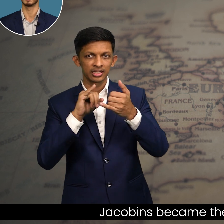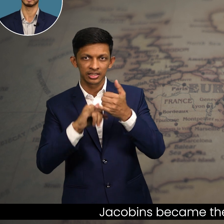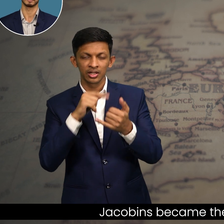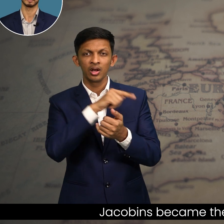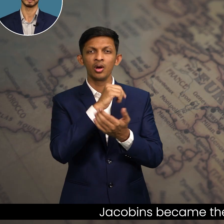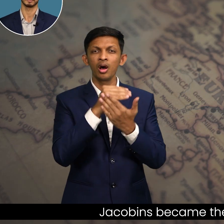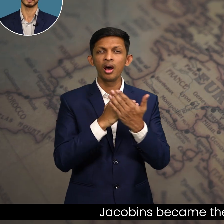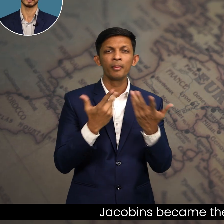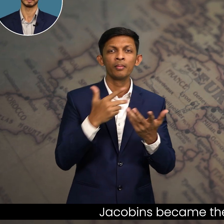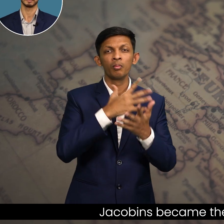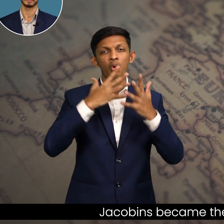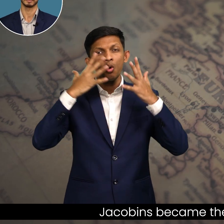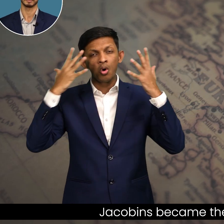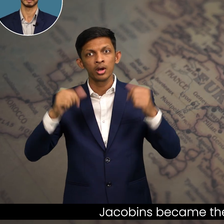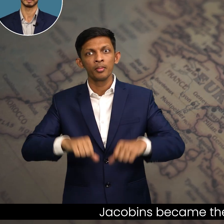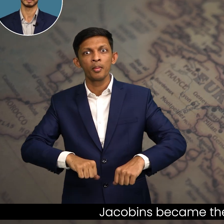club.